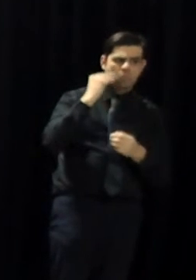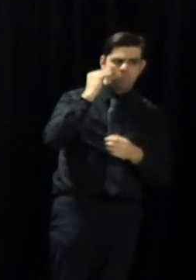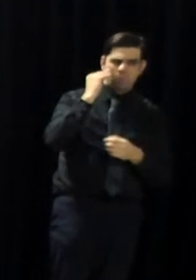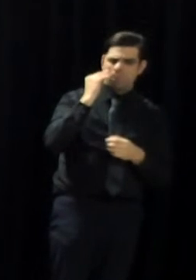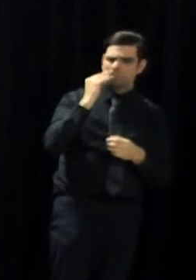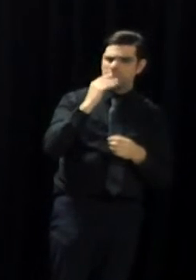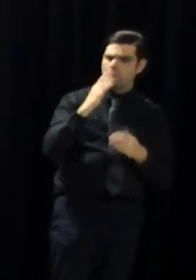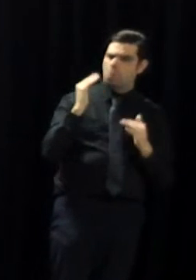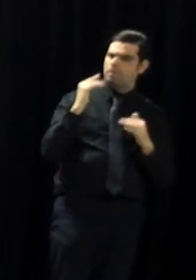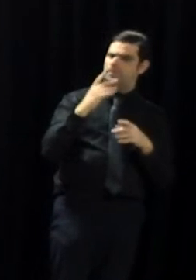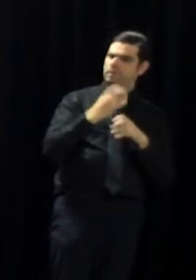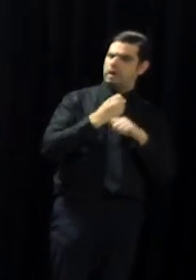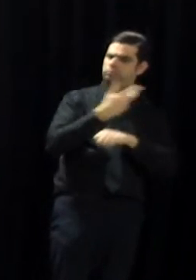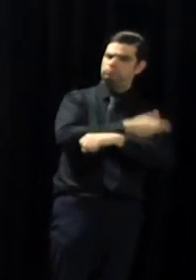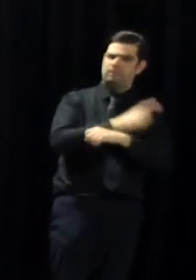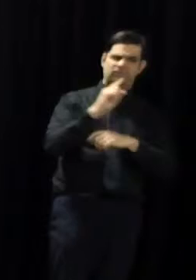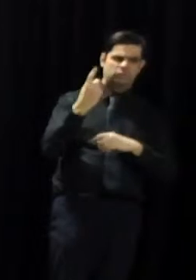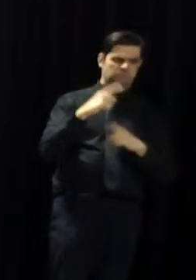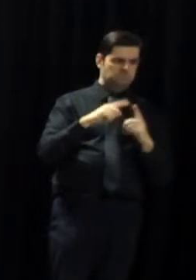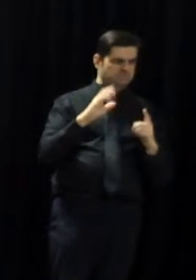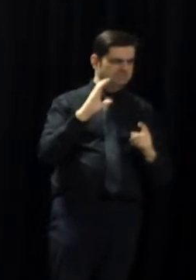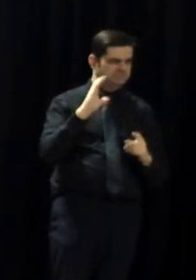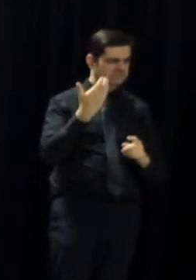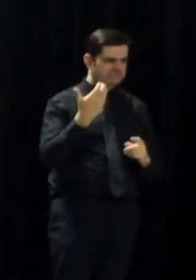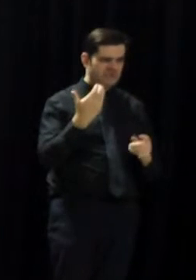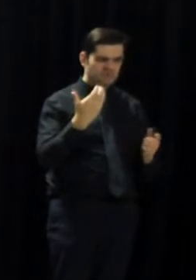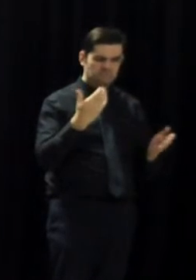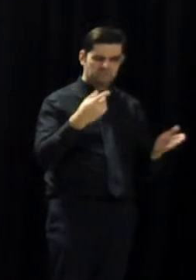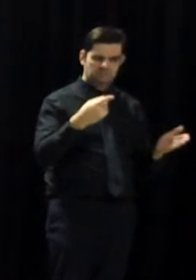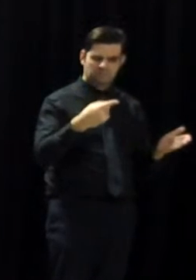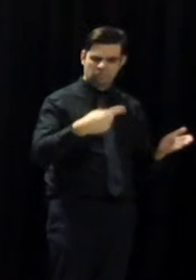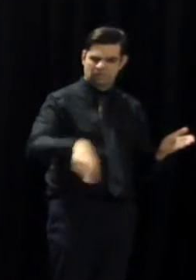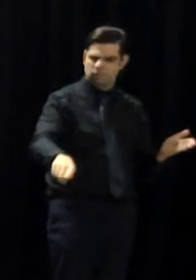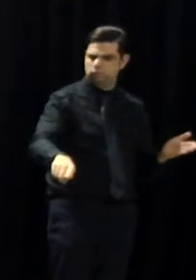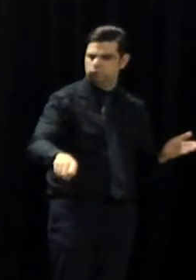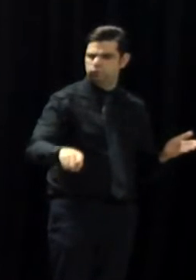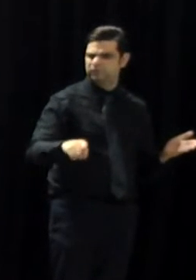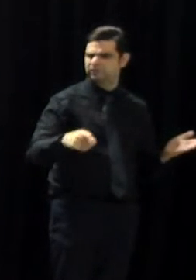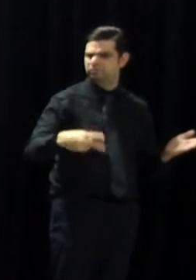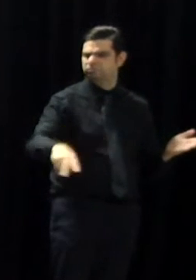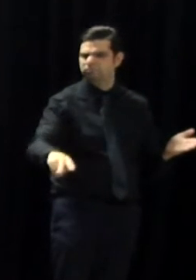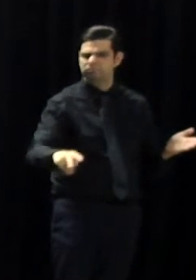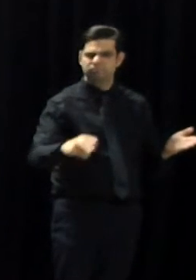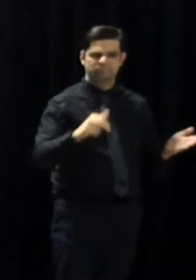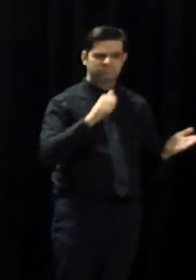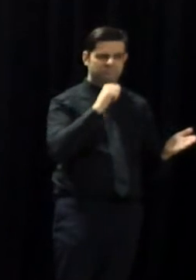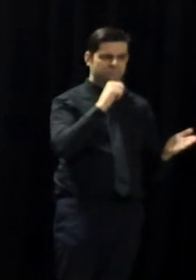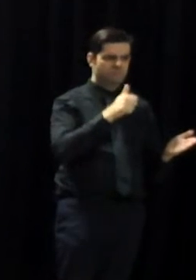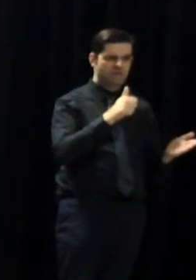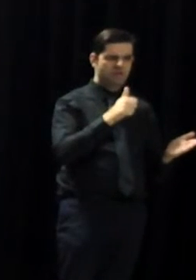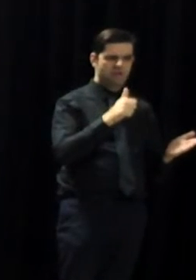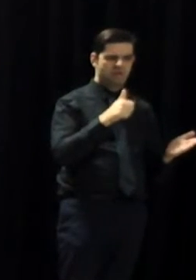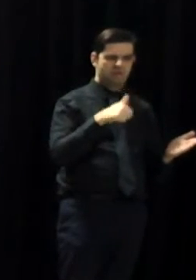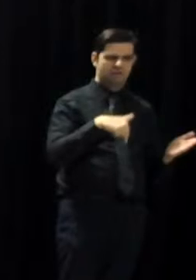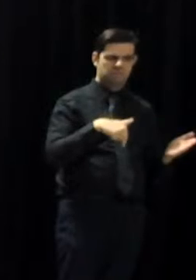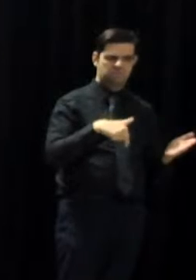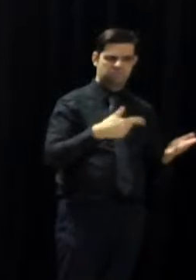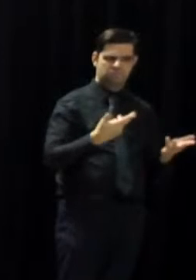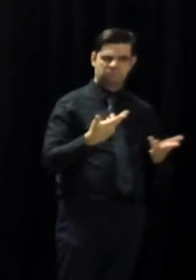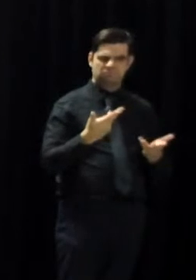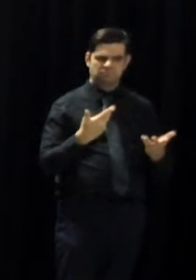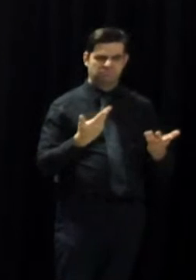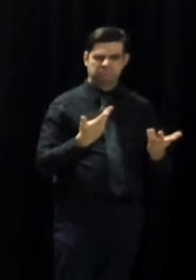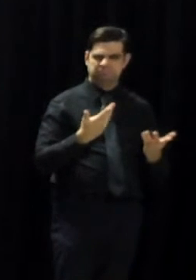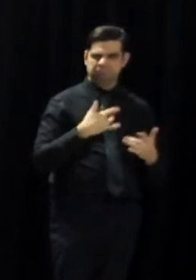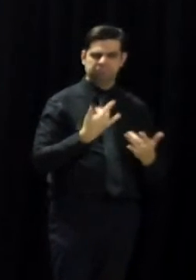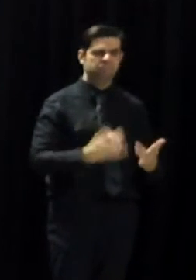Was there a delay than what people expected for the nursing homes? Should they have been this week and not Monday? Yeah, so